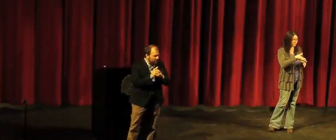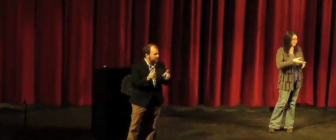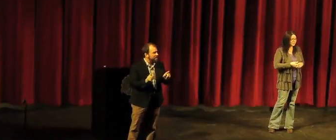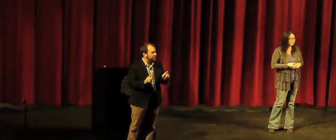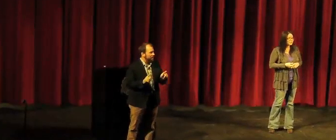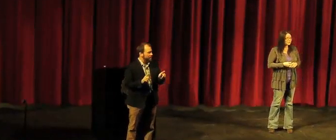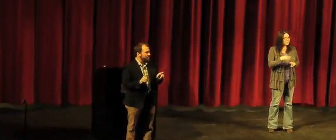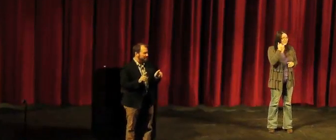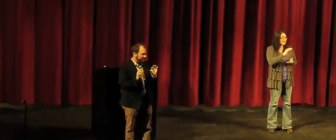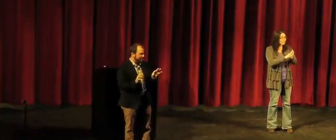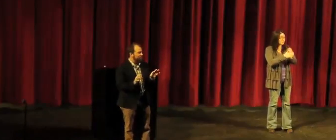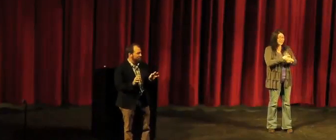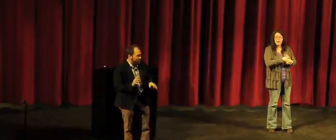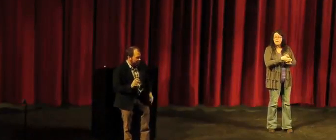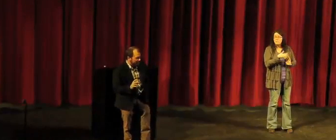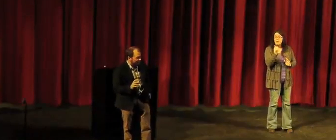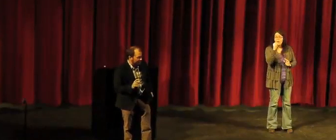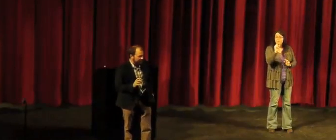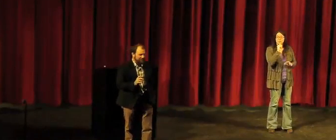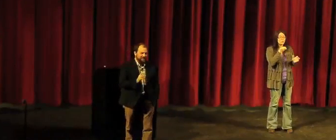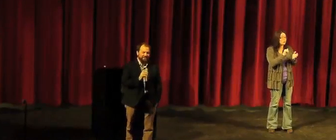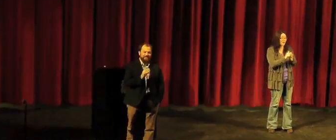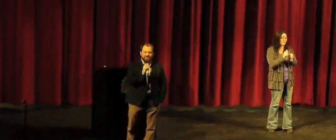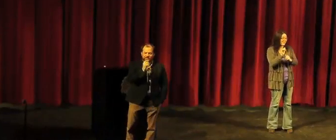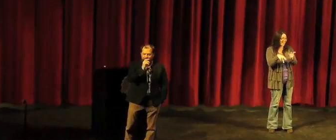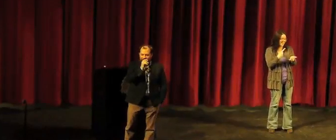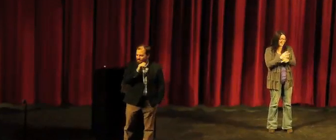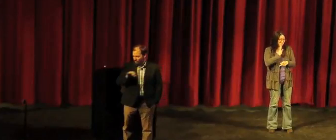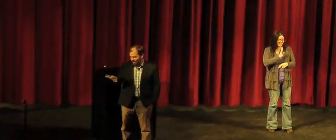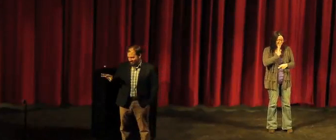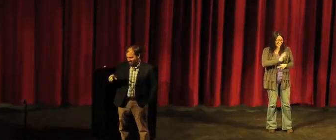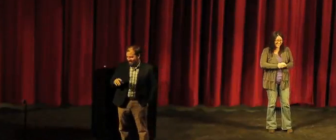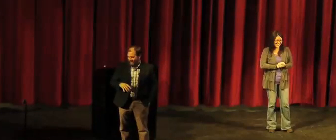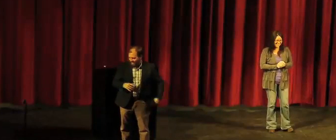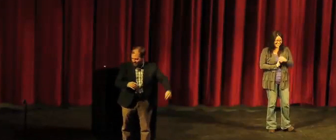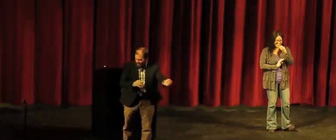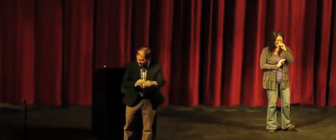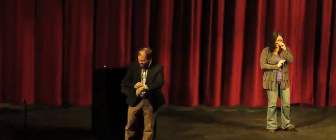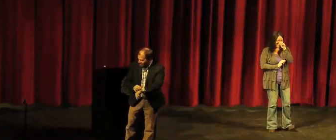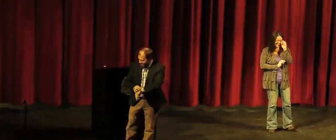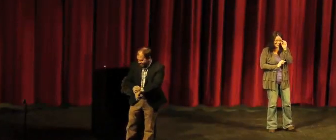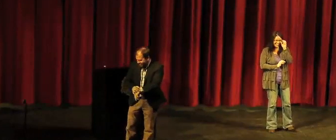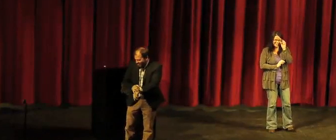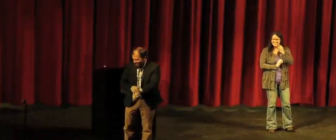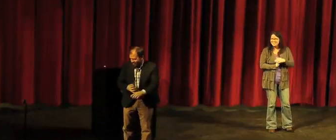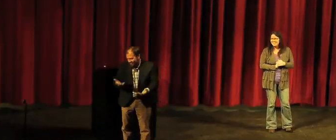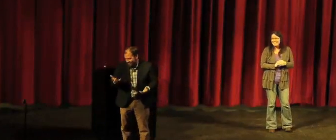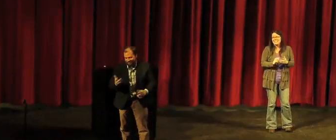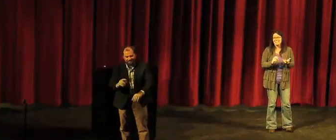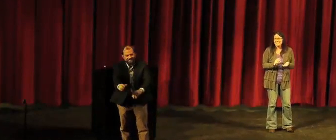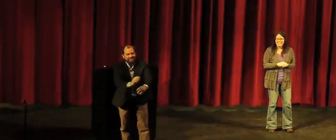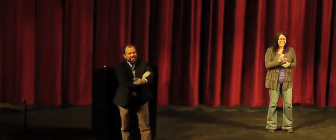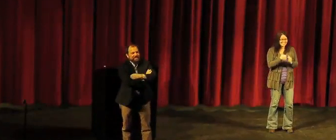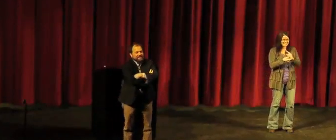If you ever become rebels, at least don't do it with Michelob Ultra. Sorry. I leave in like 10 minutes, so.